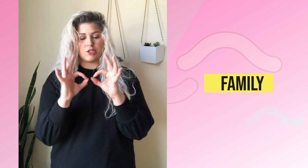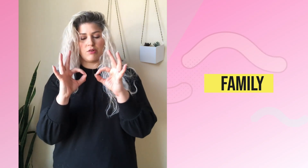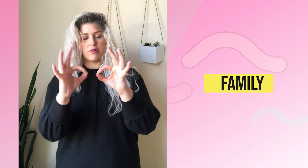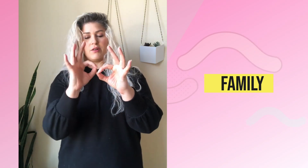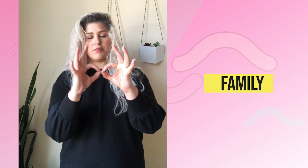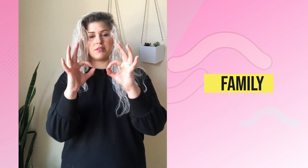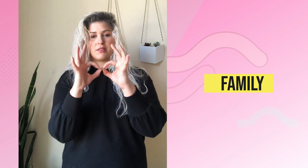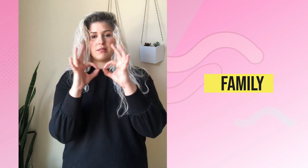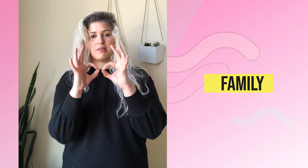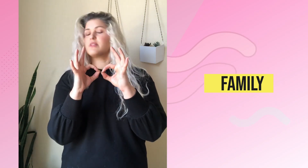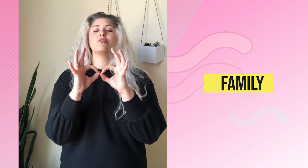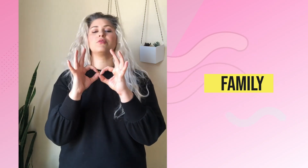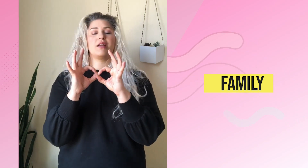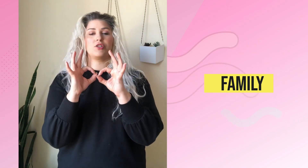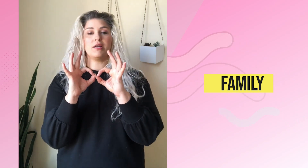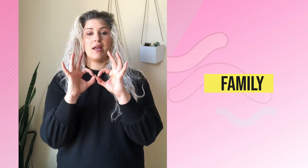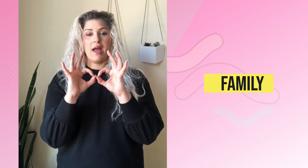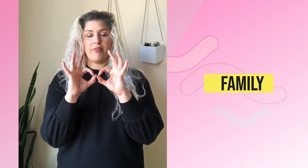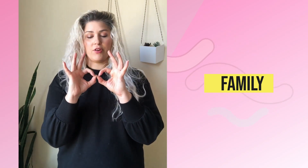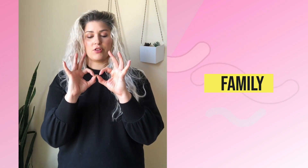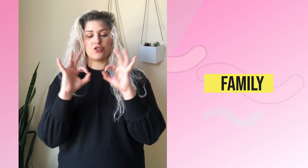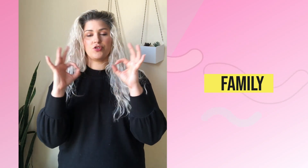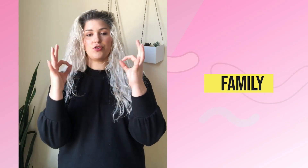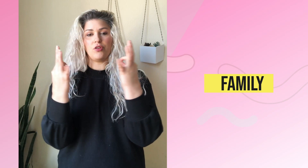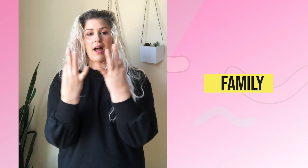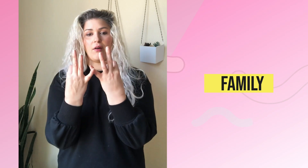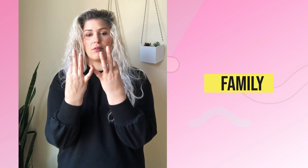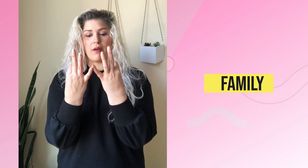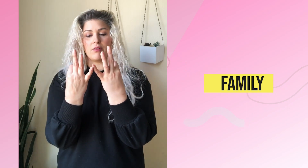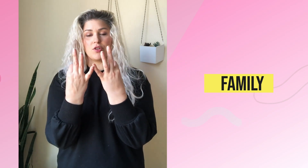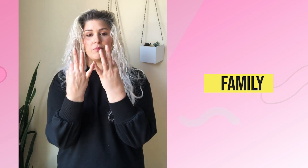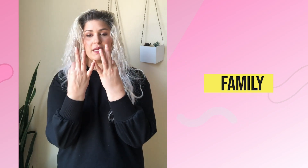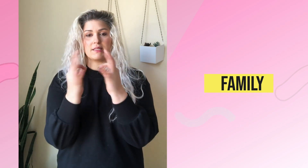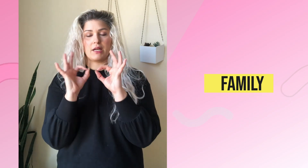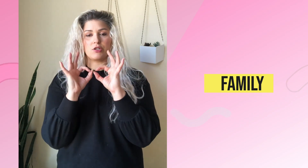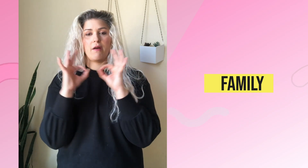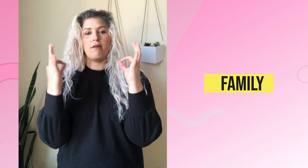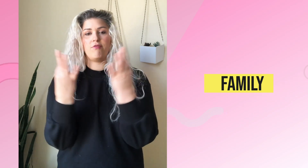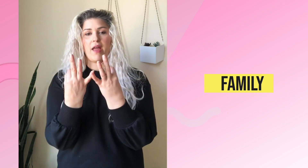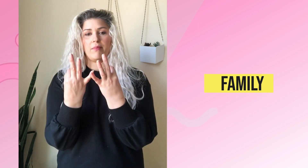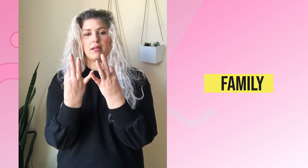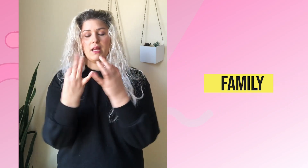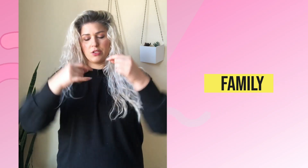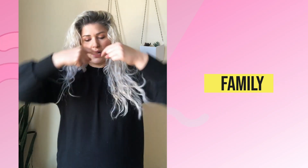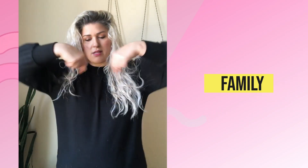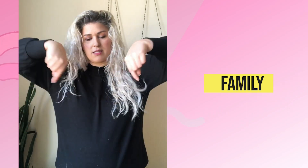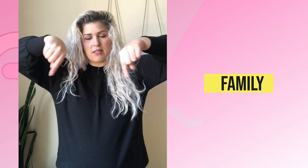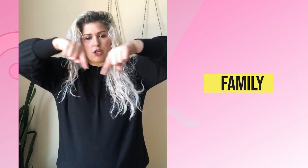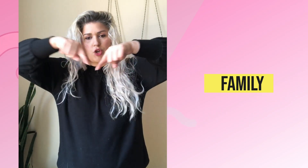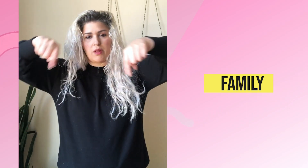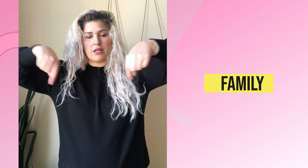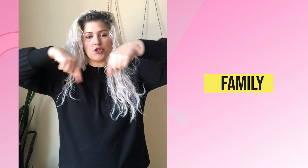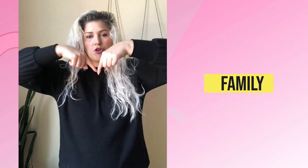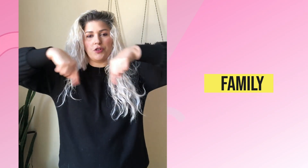thumbs touching, or the tips of the circle touching, and then you're gonna circle out and around so your pinkies touch. Family. So now this